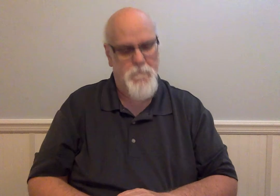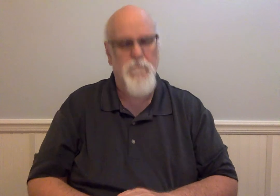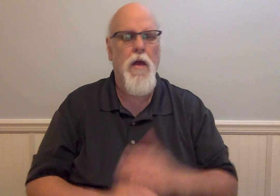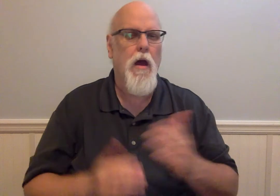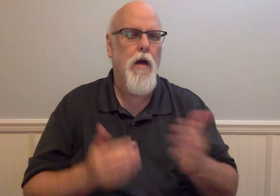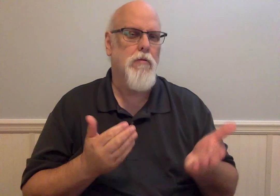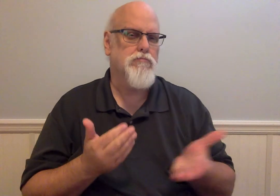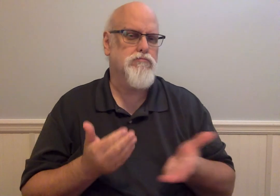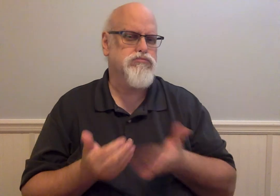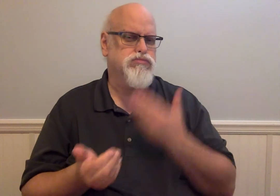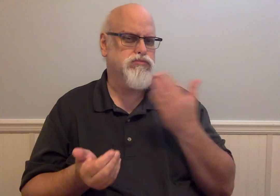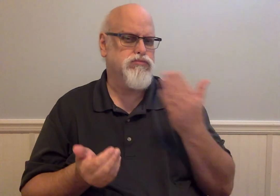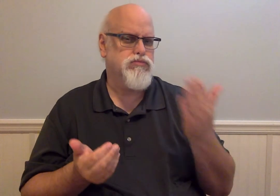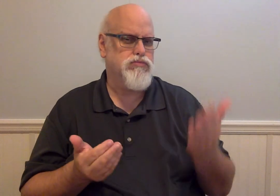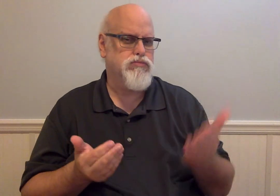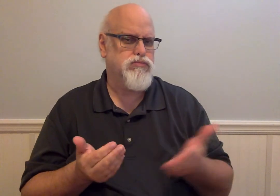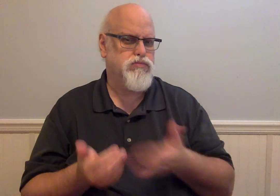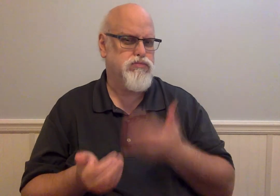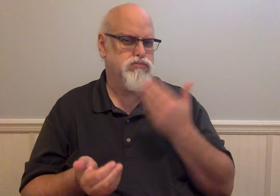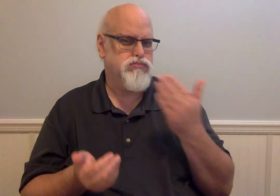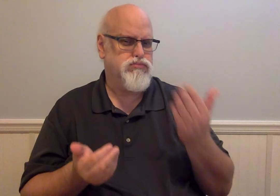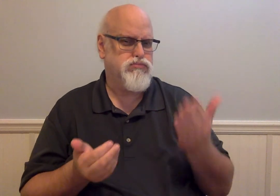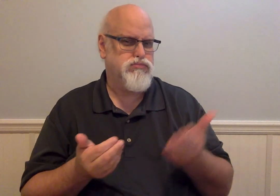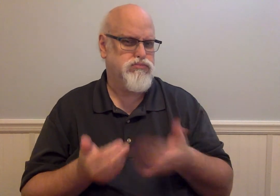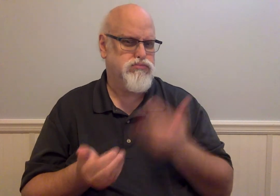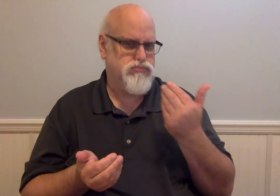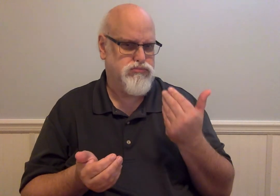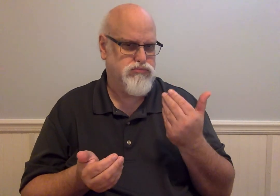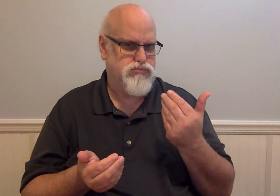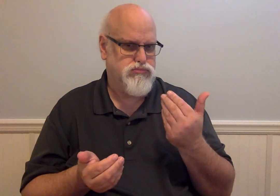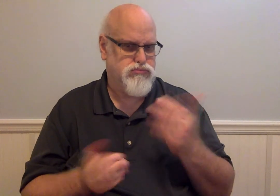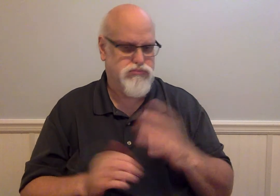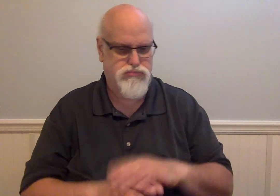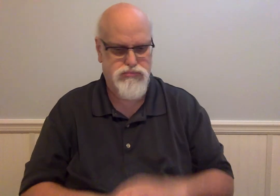So to try something, to attempt it, that's easy. Easy.